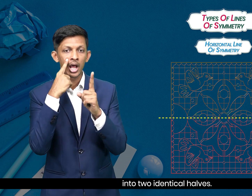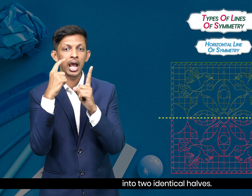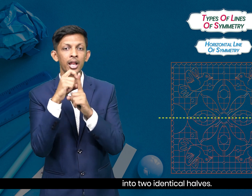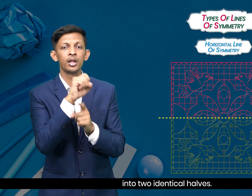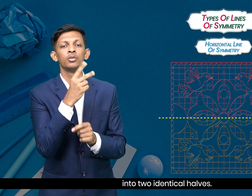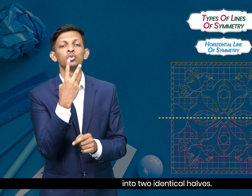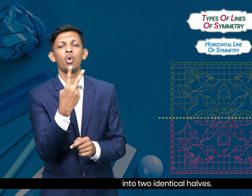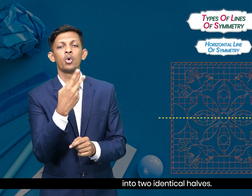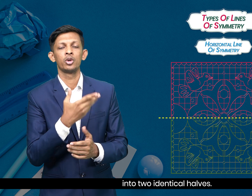halves.